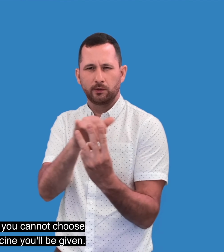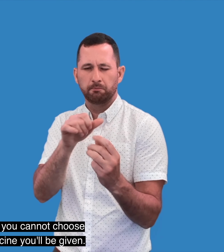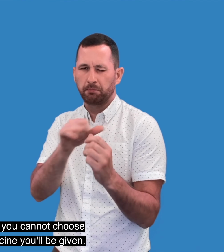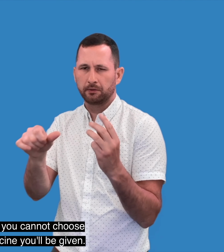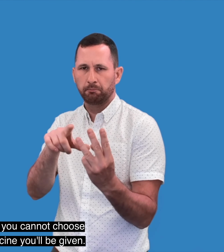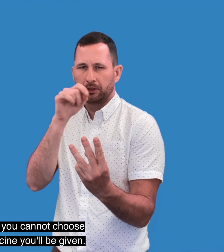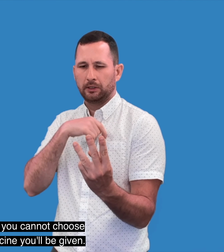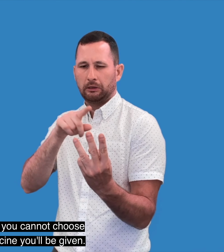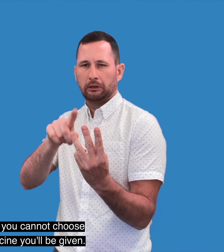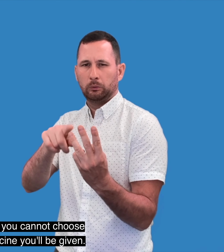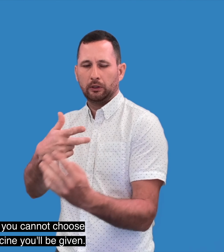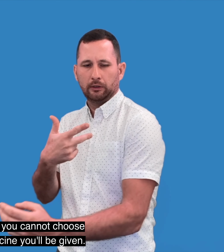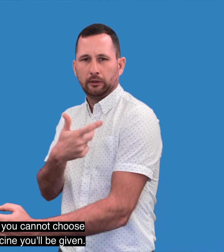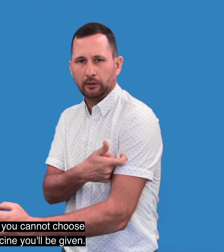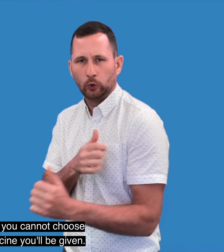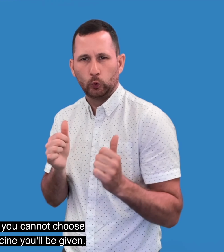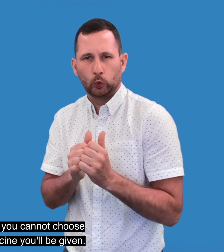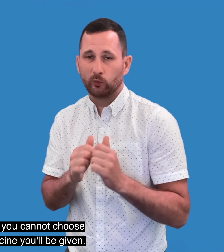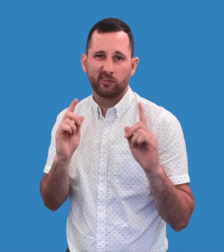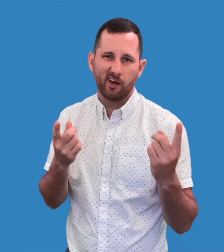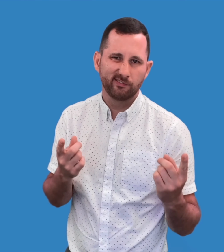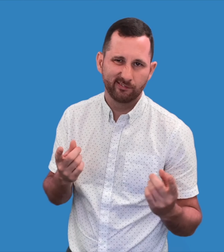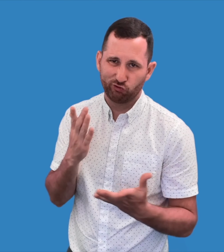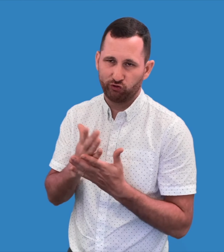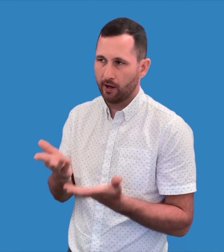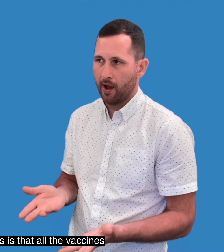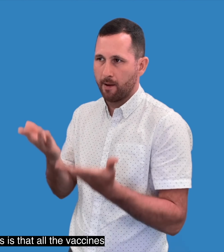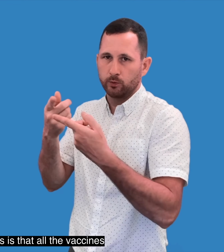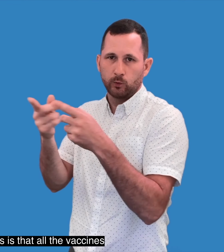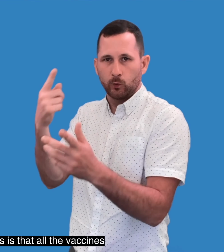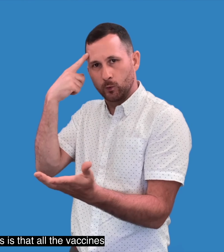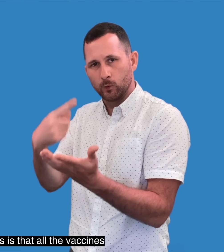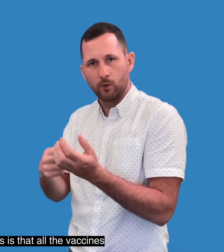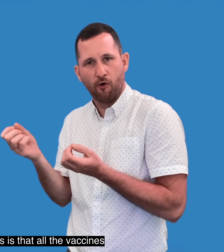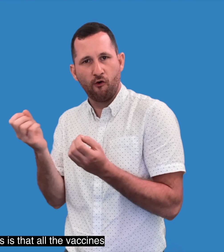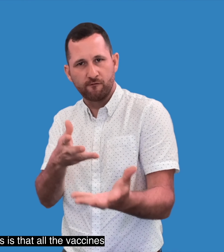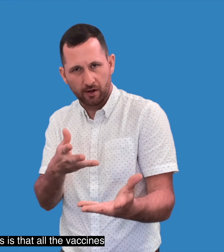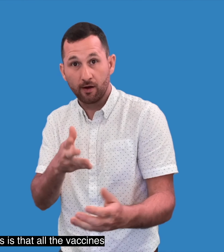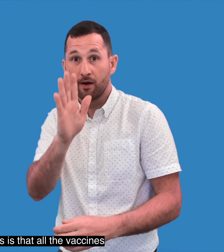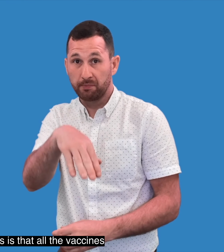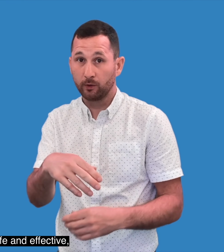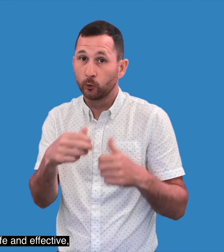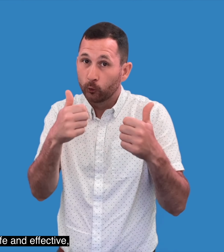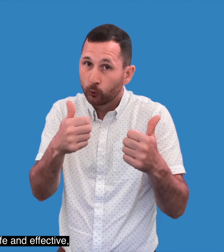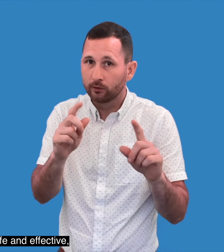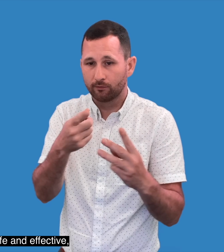Currently, you cannot choose which vaccine you will be given. The good news is that all vaccines are safe and